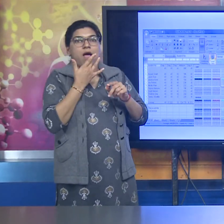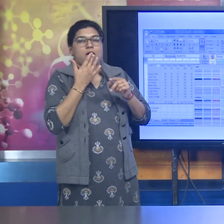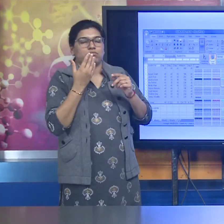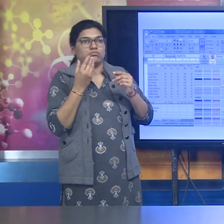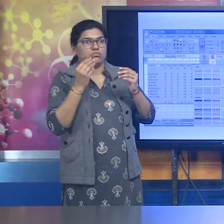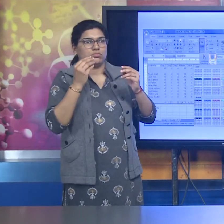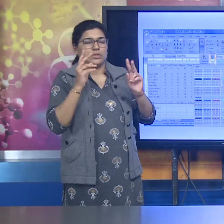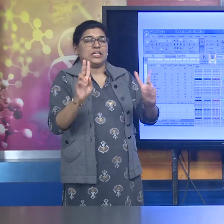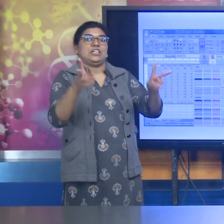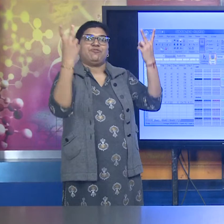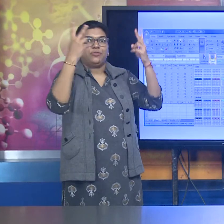format.